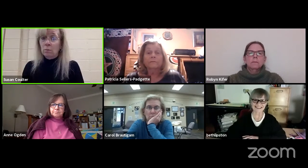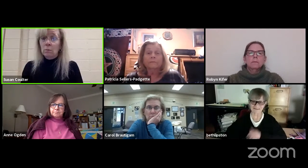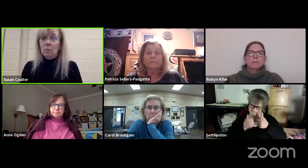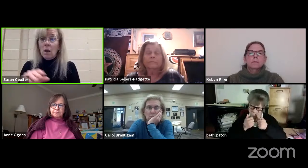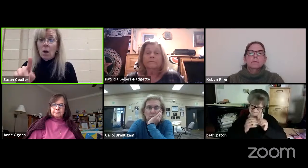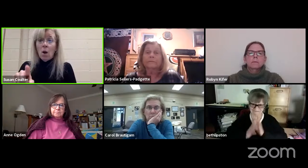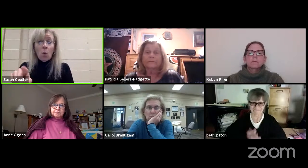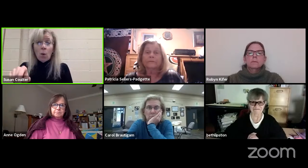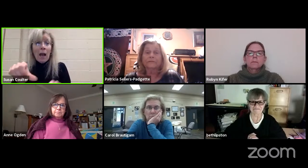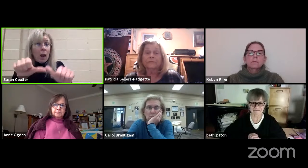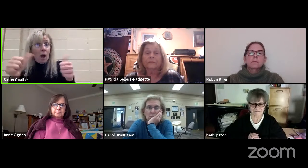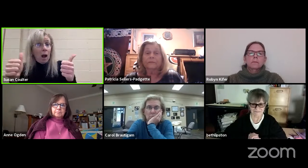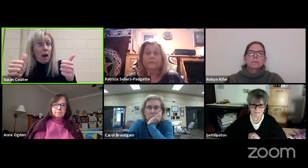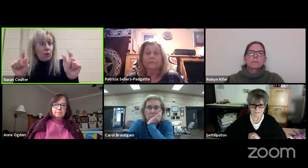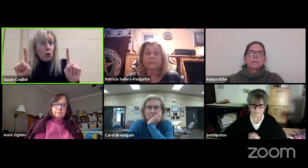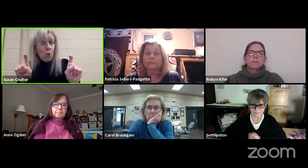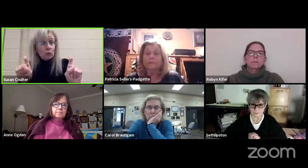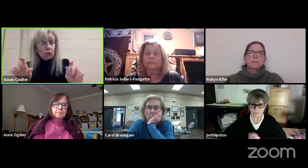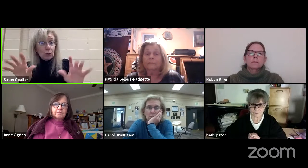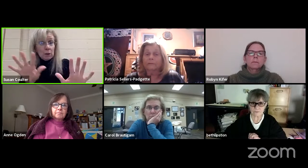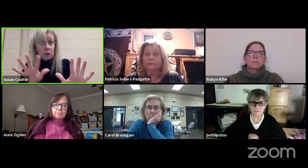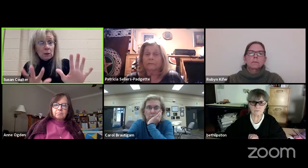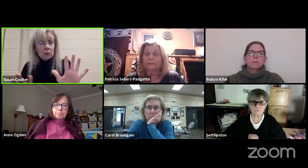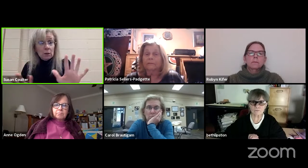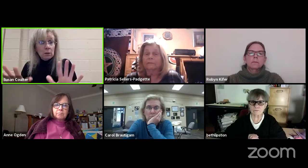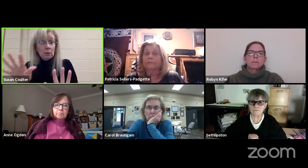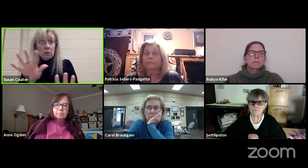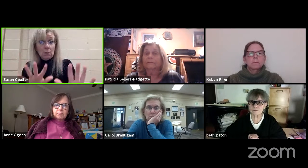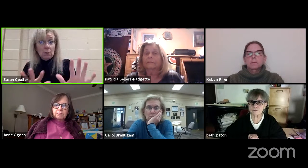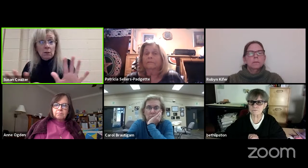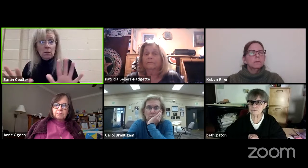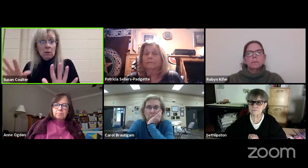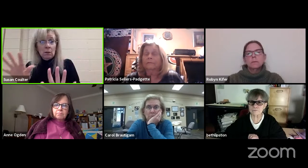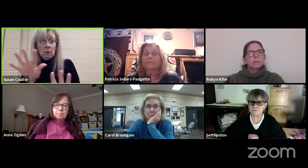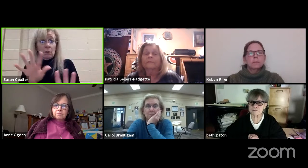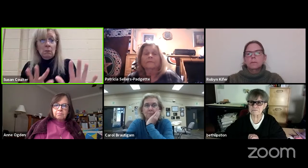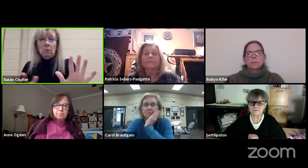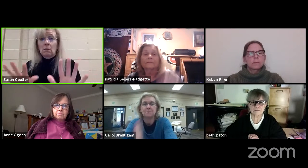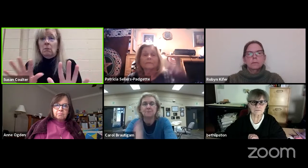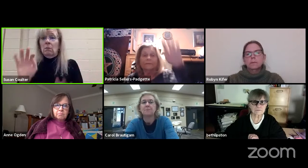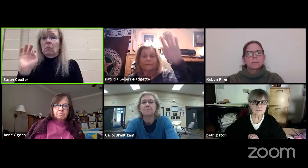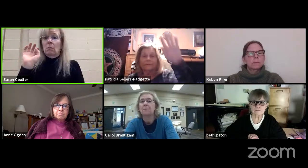you. Okay. Other questions?